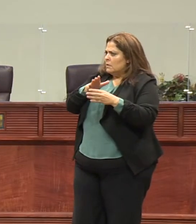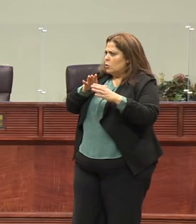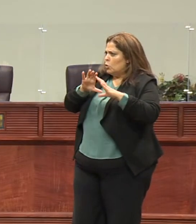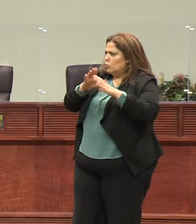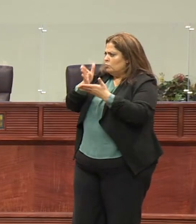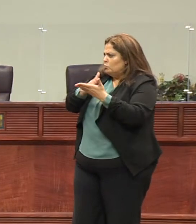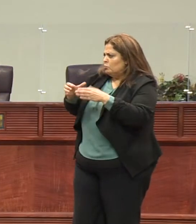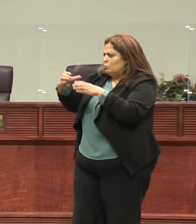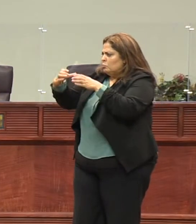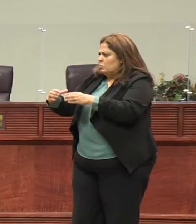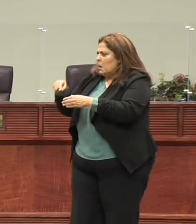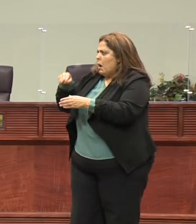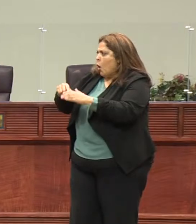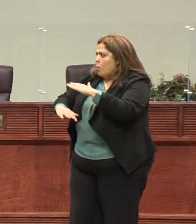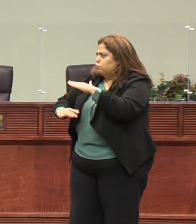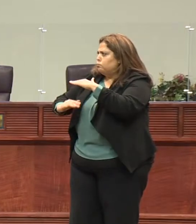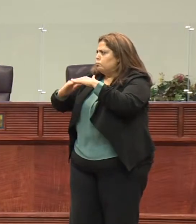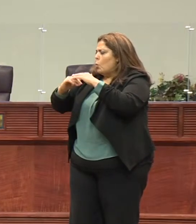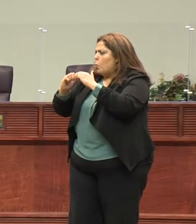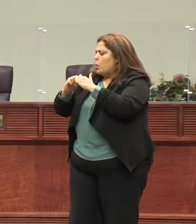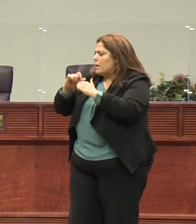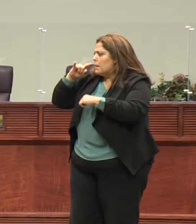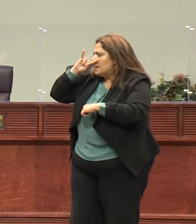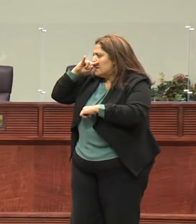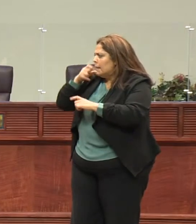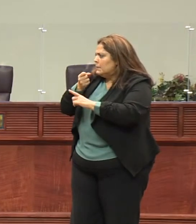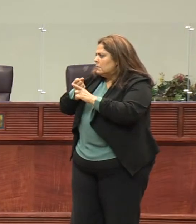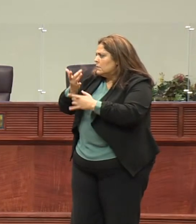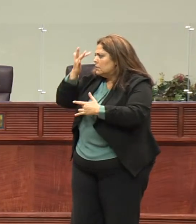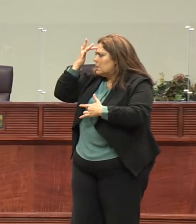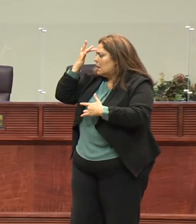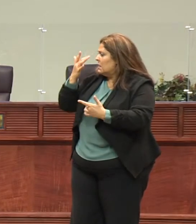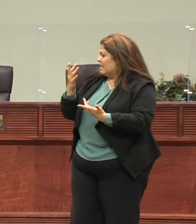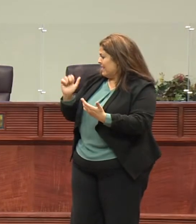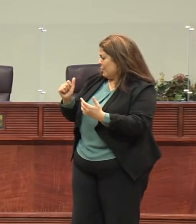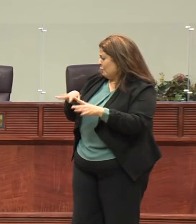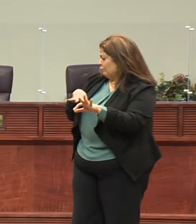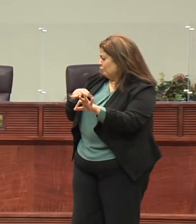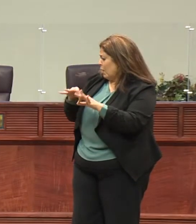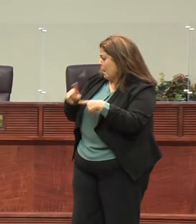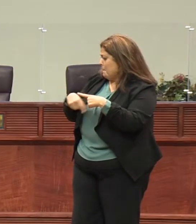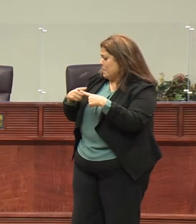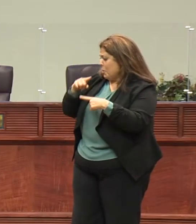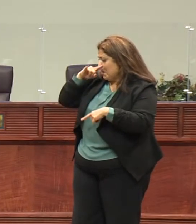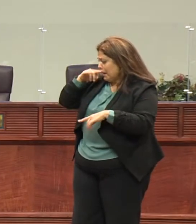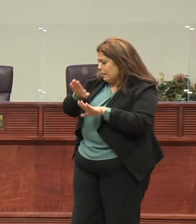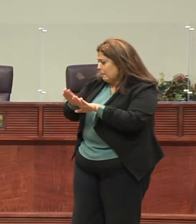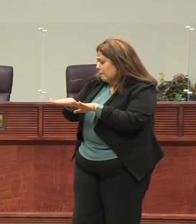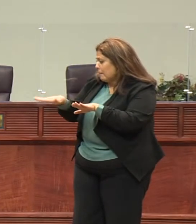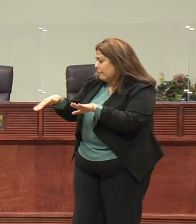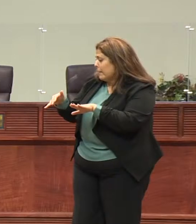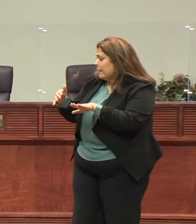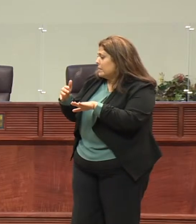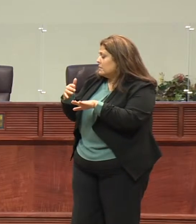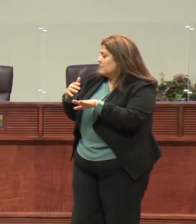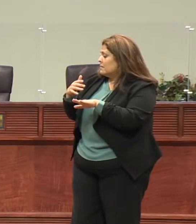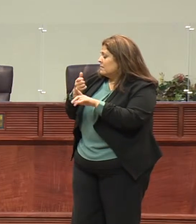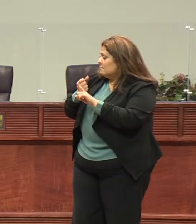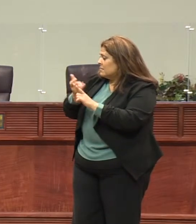to any recent trends you've seen as far as upticks and even just cases among pediatric aged